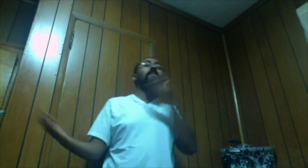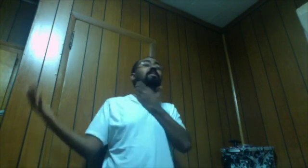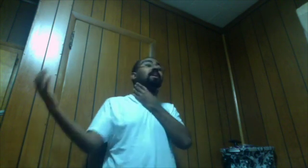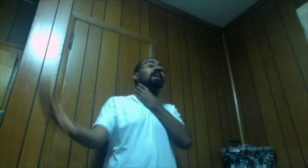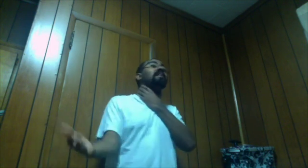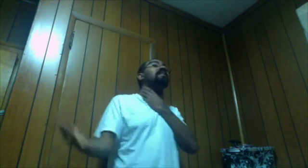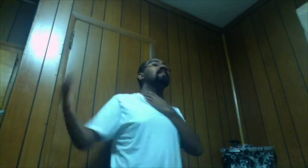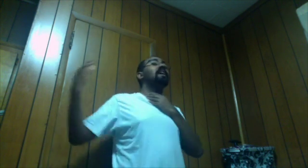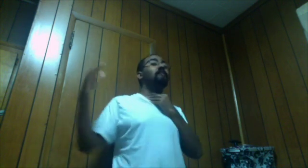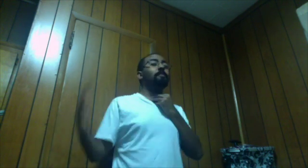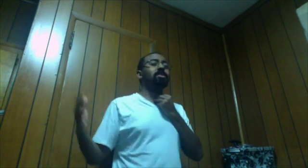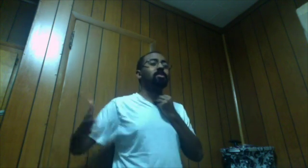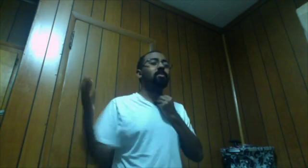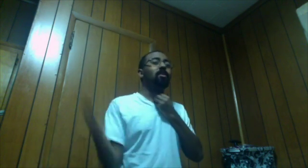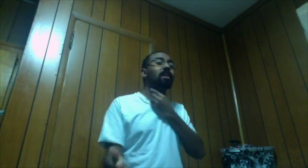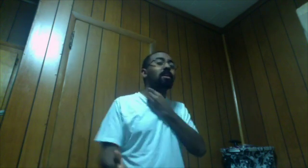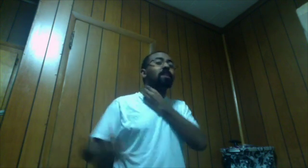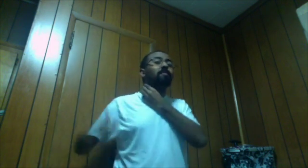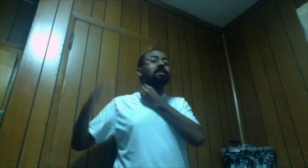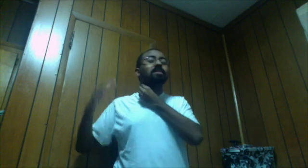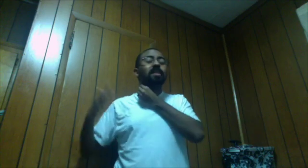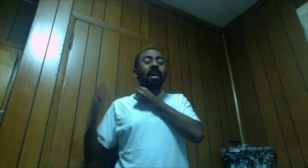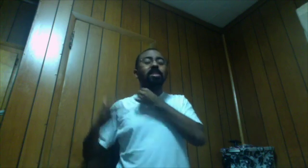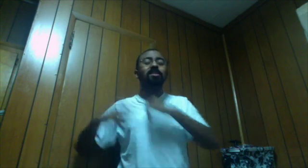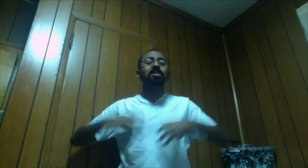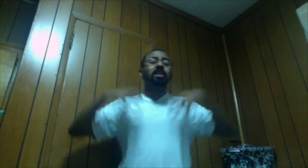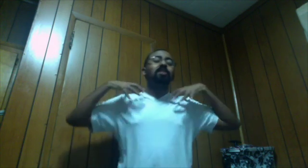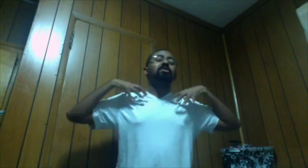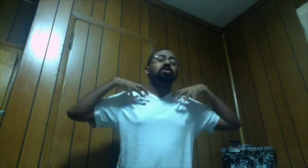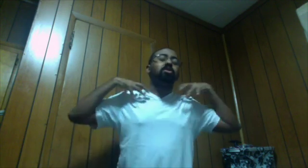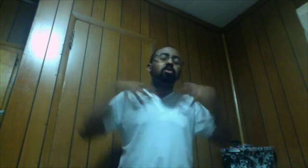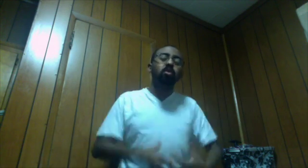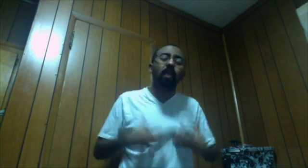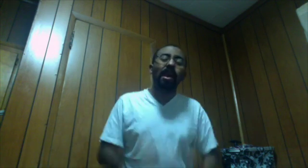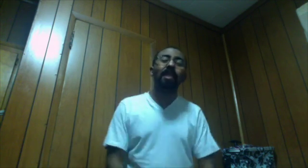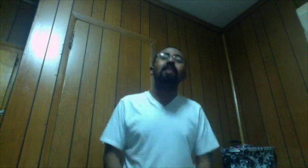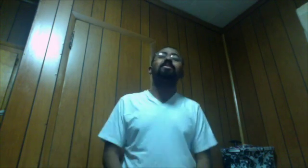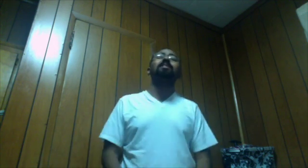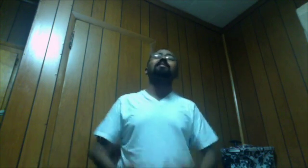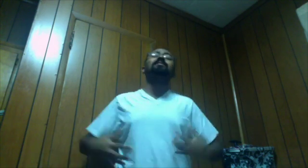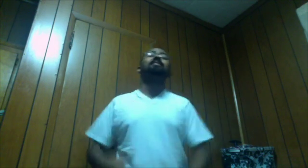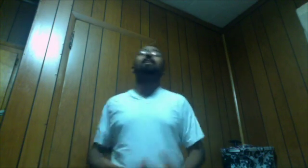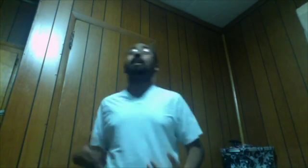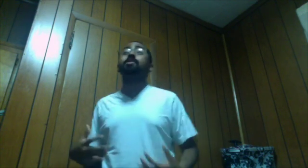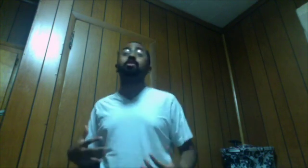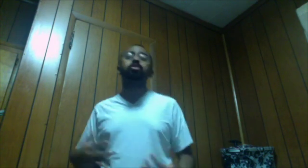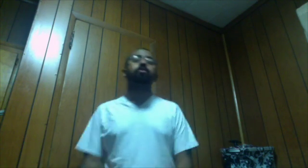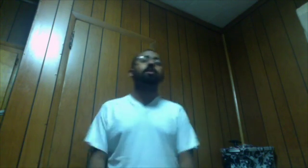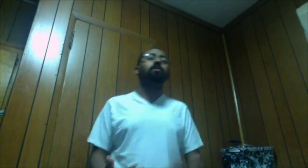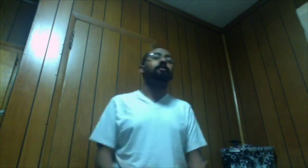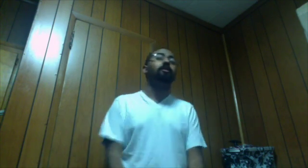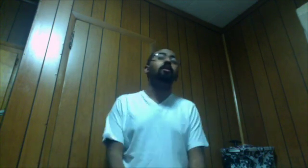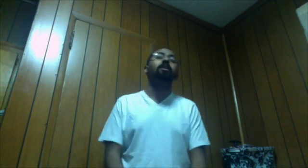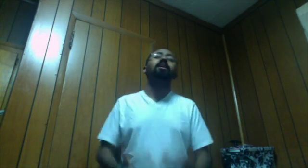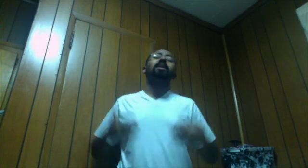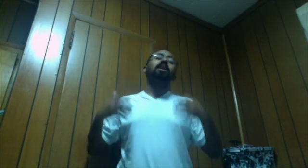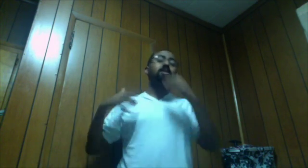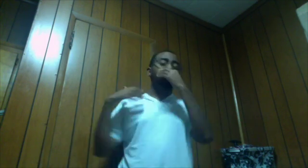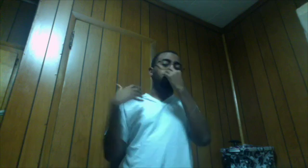the end of episode 1, but he doesn't actually do anything until like episode 3 or 4. It's